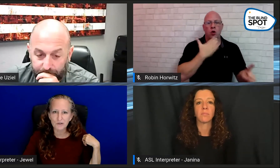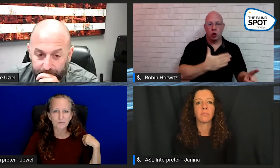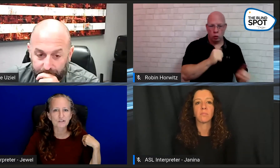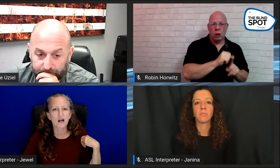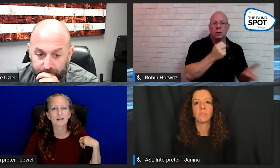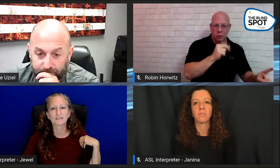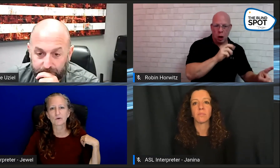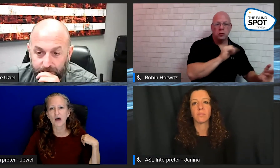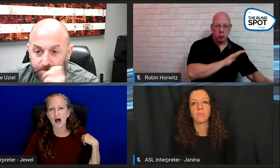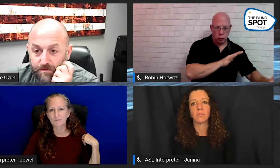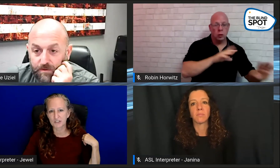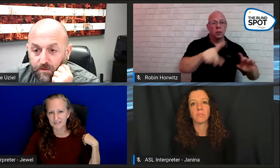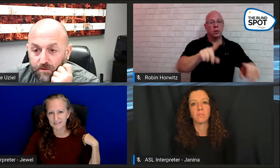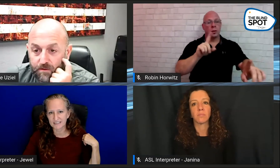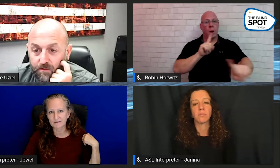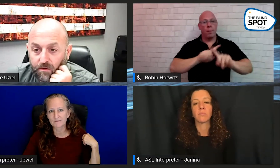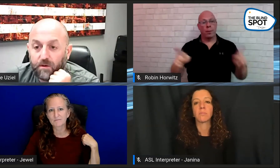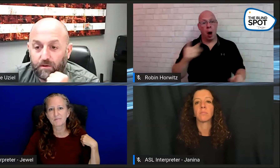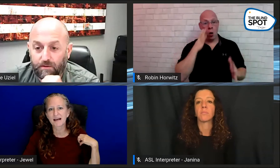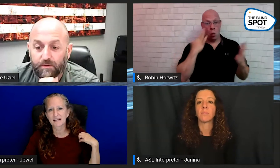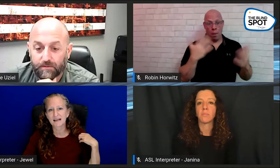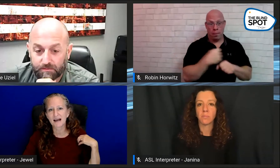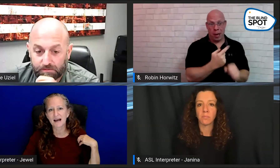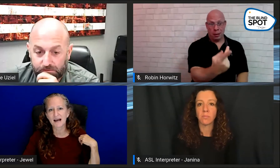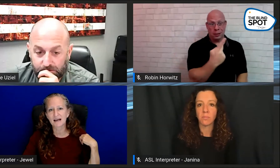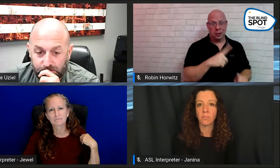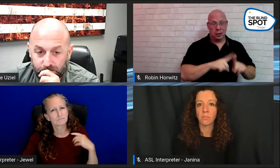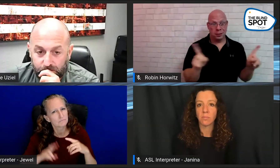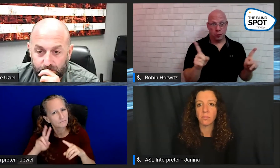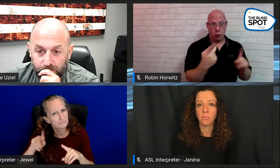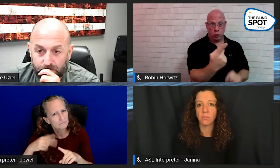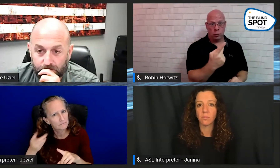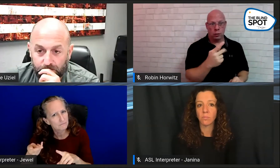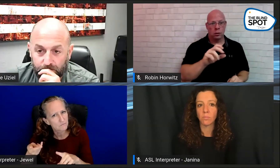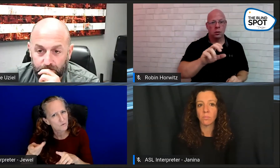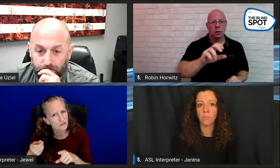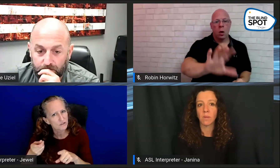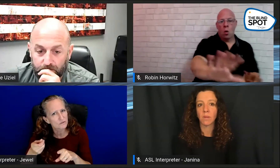feel super solid with options, but I